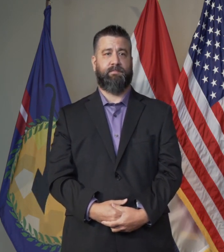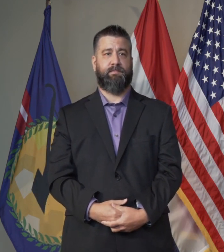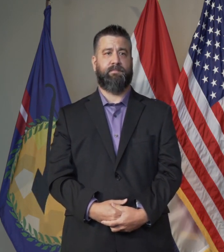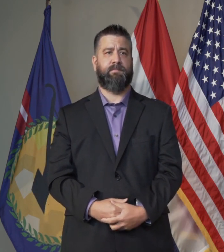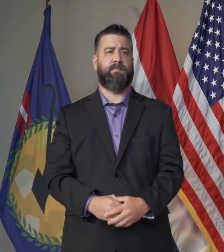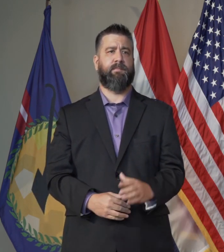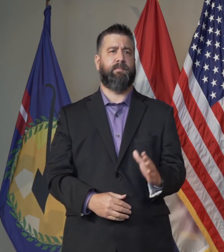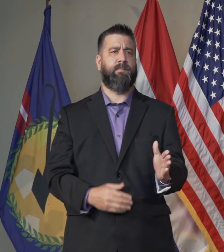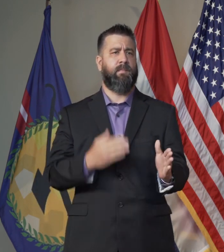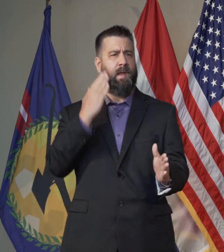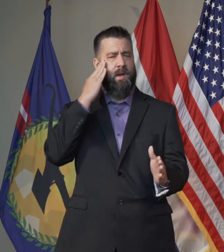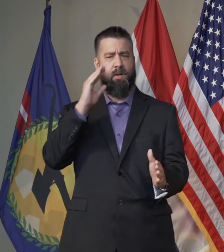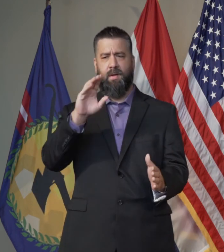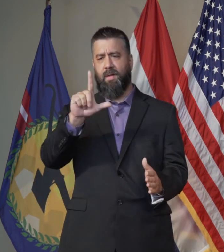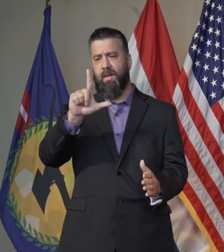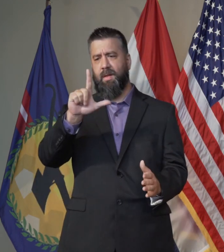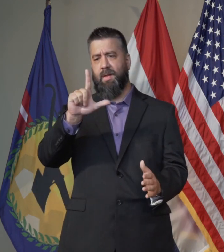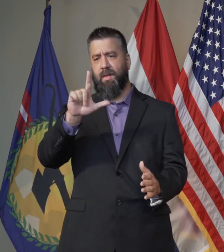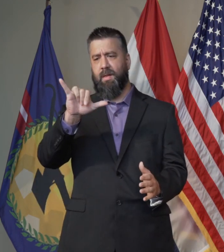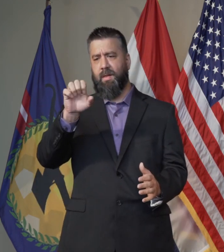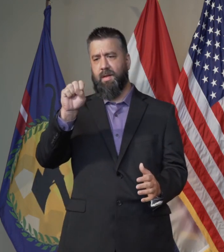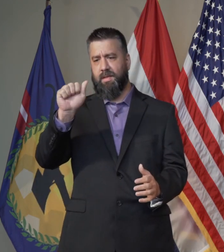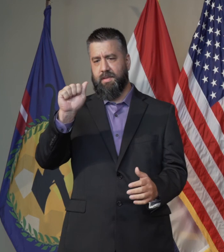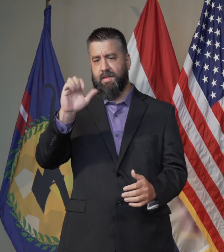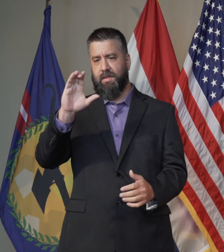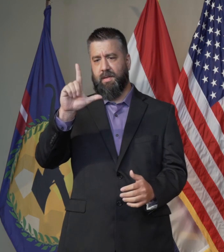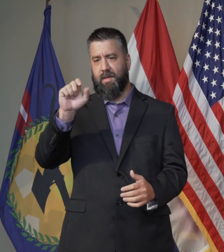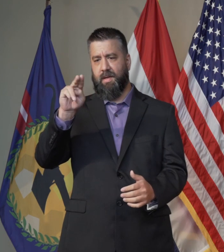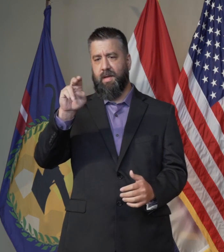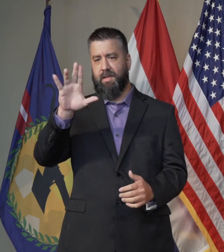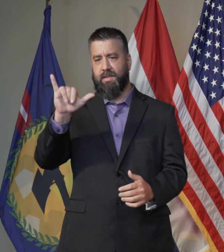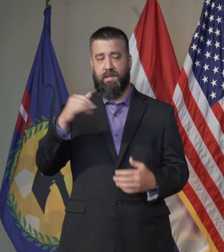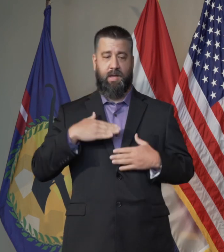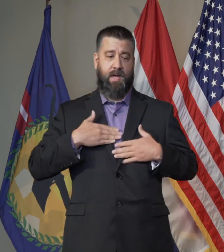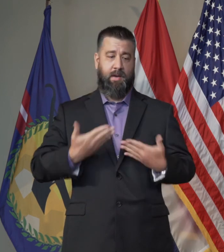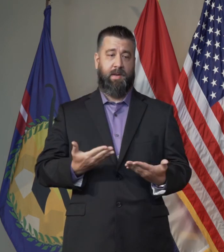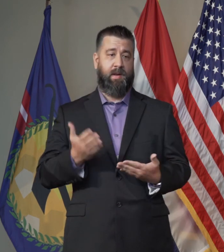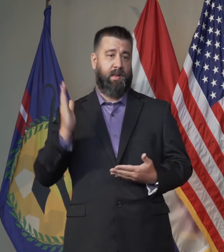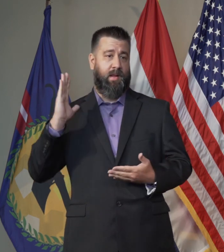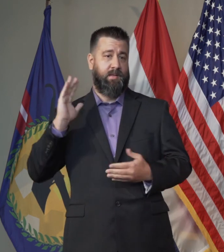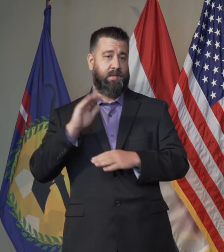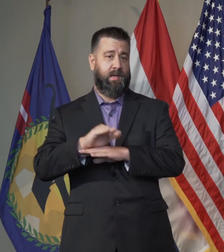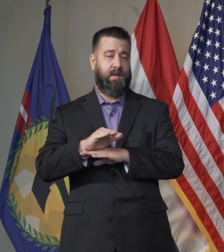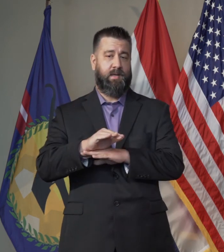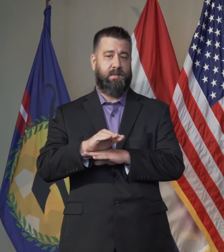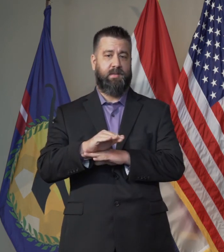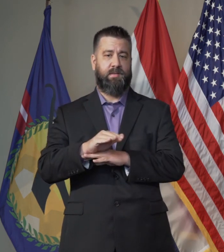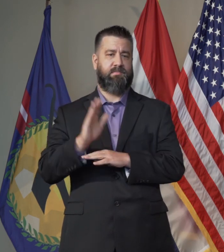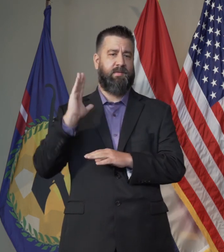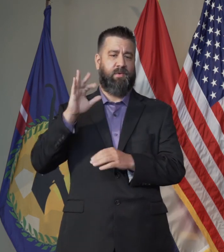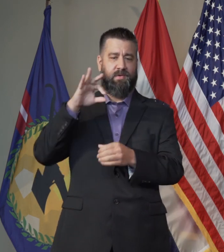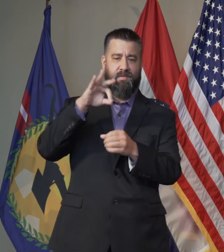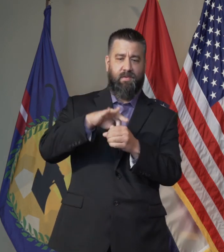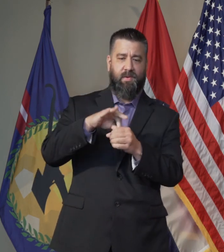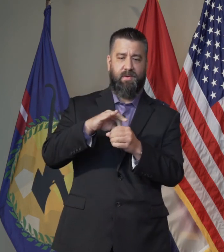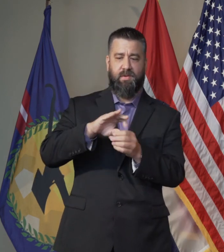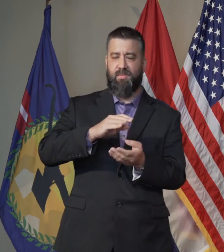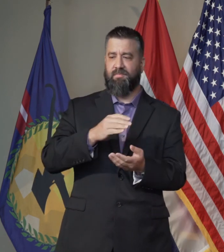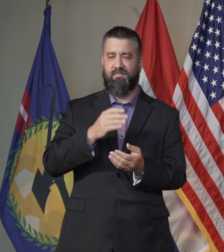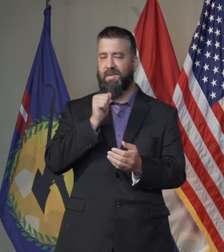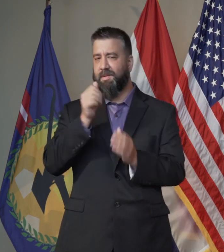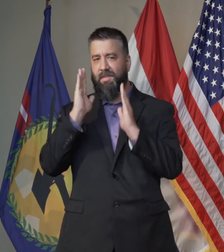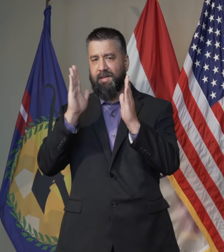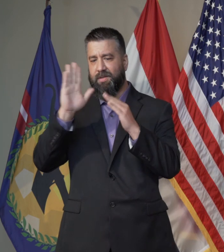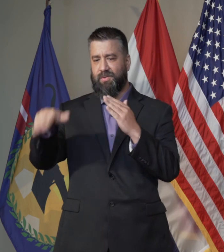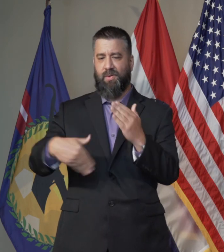I know Lisa Clancy admitted during the meeting last night that she had previously voted to curb the amount of comments that were being read back when we were talking